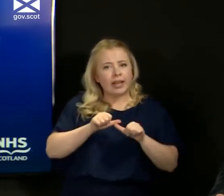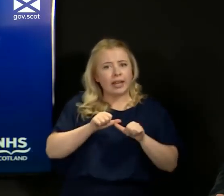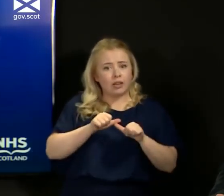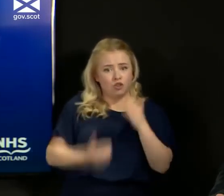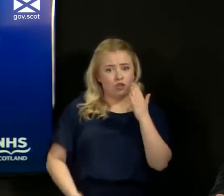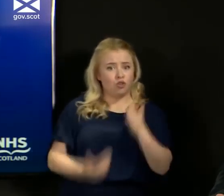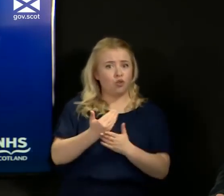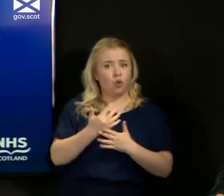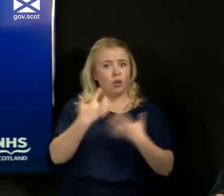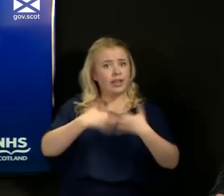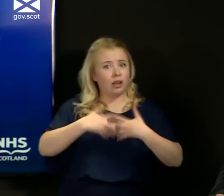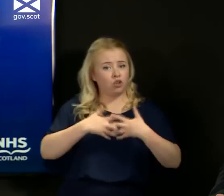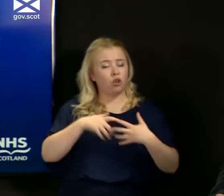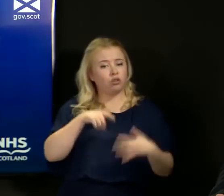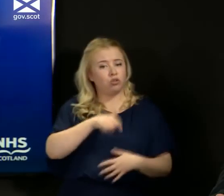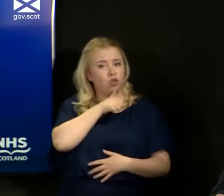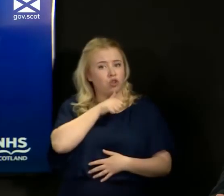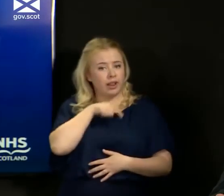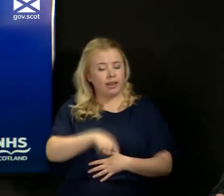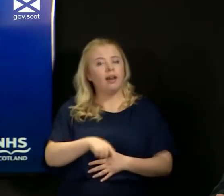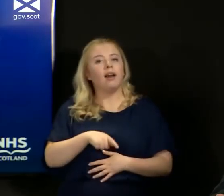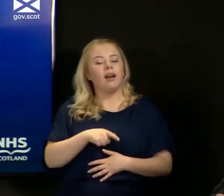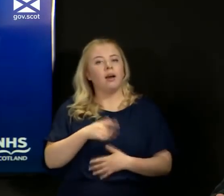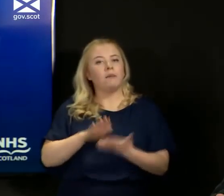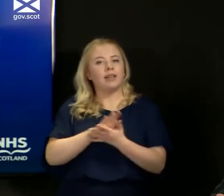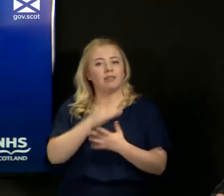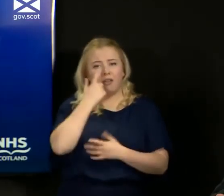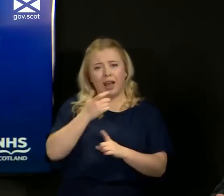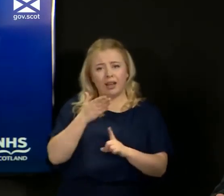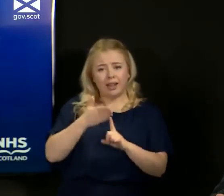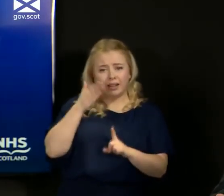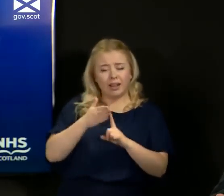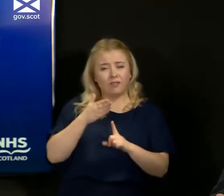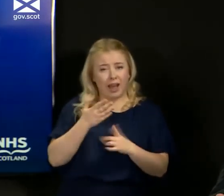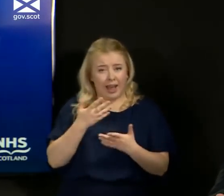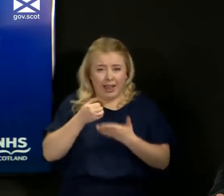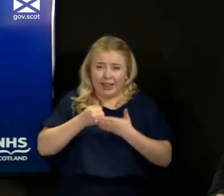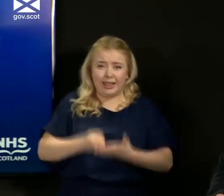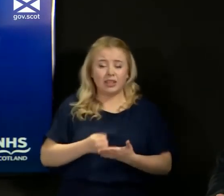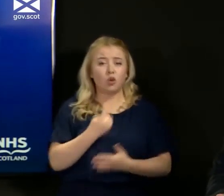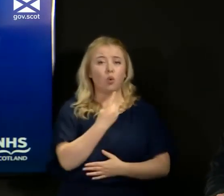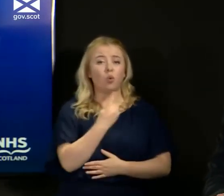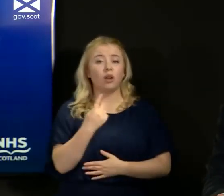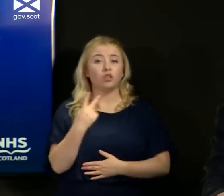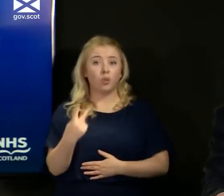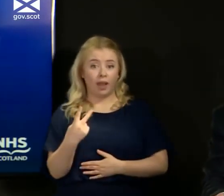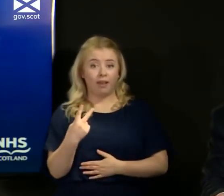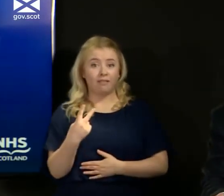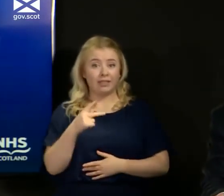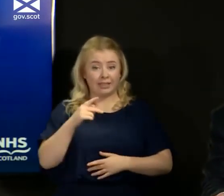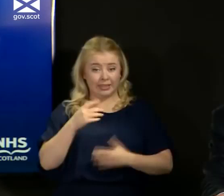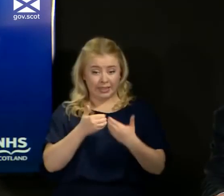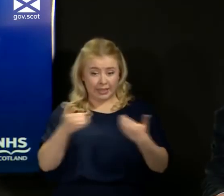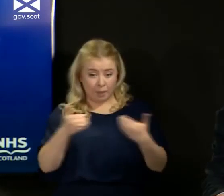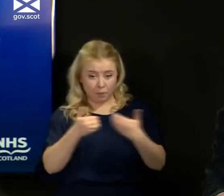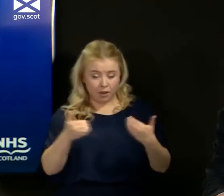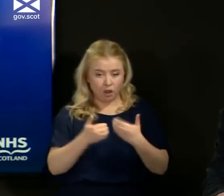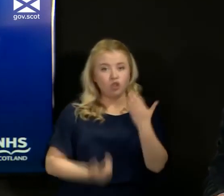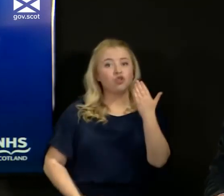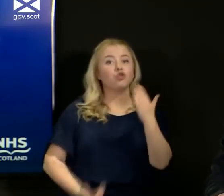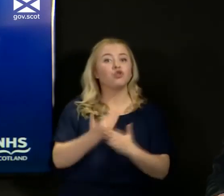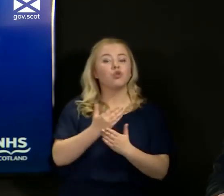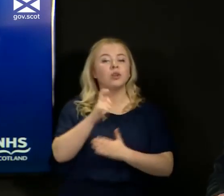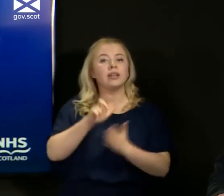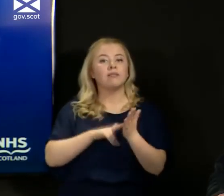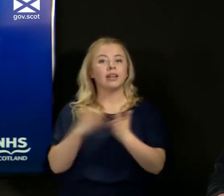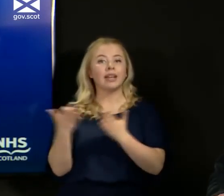technology has allowed us to identify at least 112 separate introductions of COVID-19 across Scotland